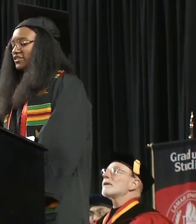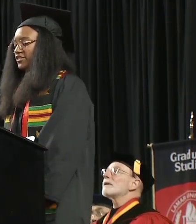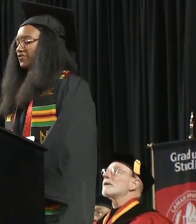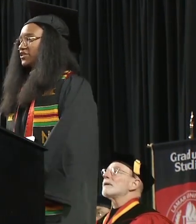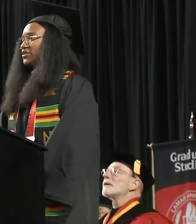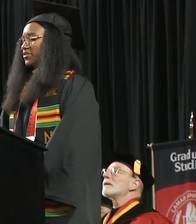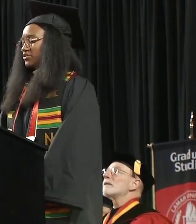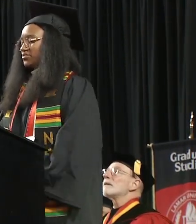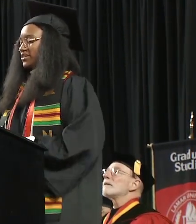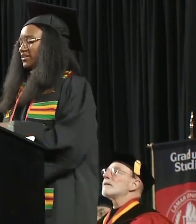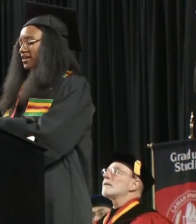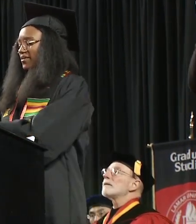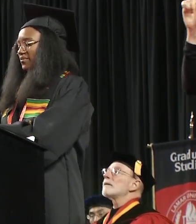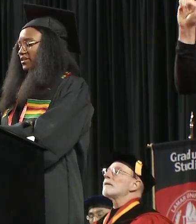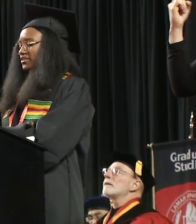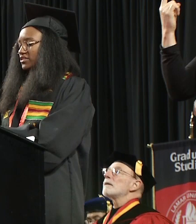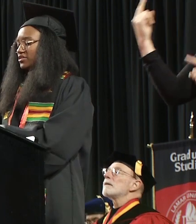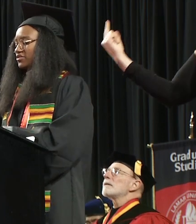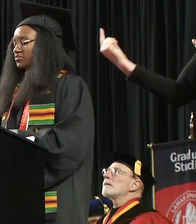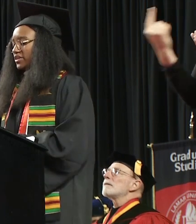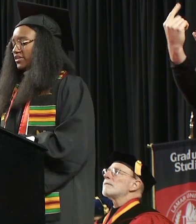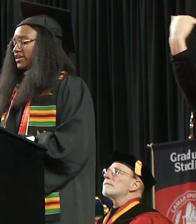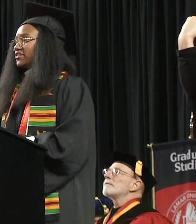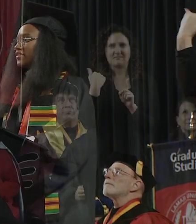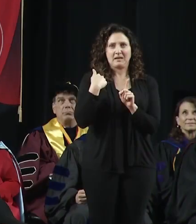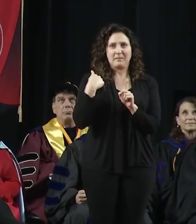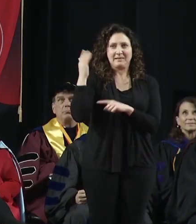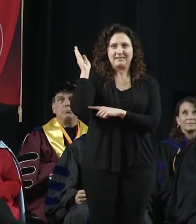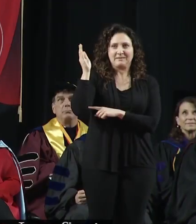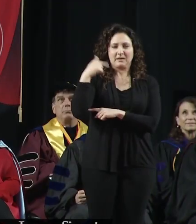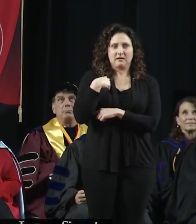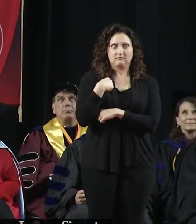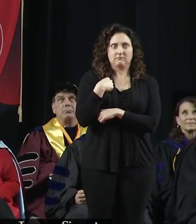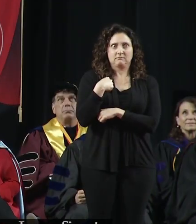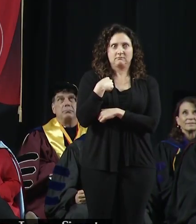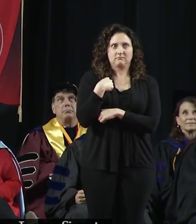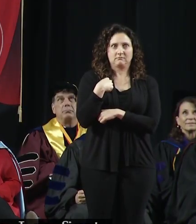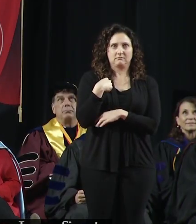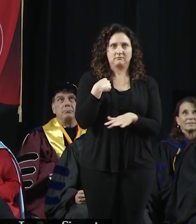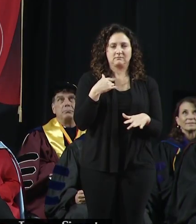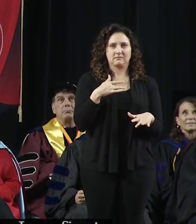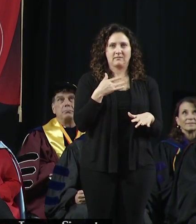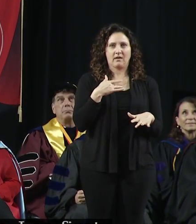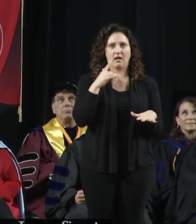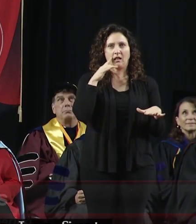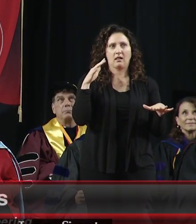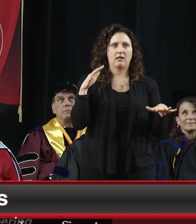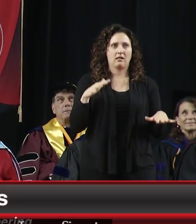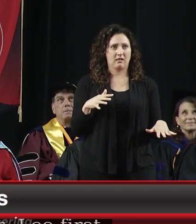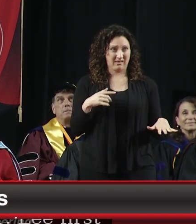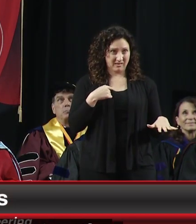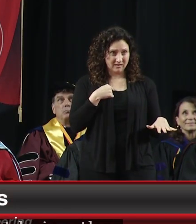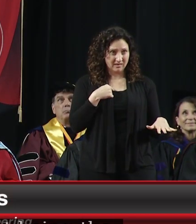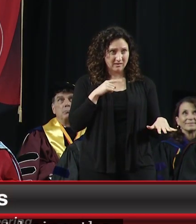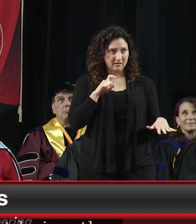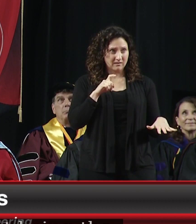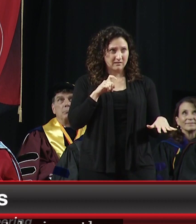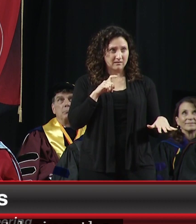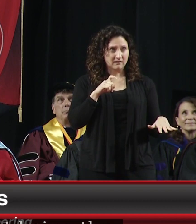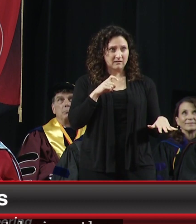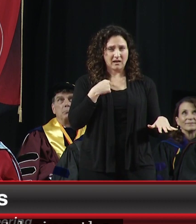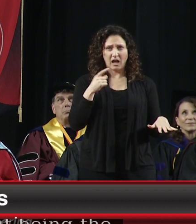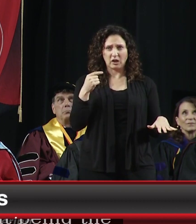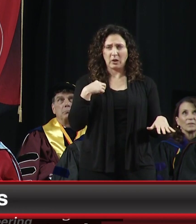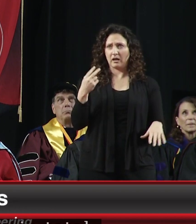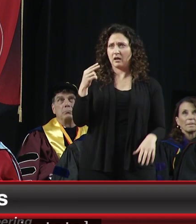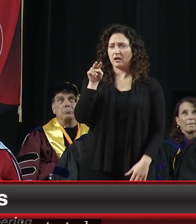When Dr. Lee first approached me about being the student speaker at the commencement ceremony, I was in total shock. I literally stared